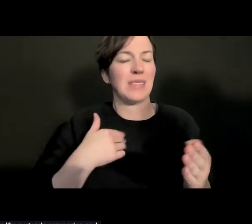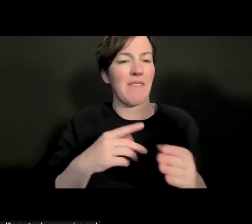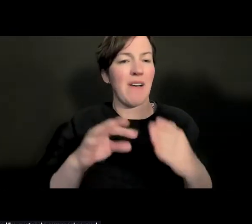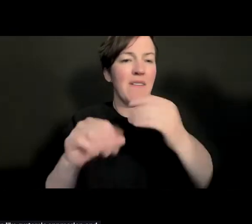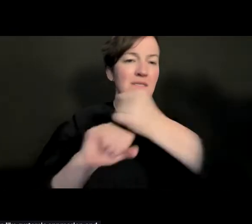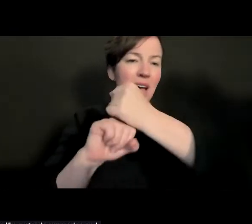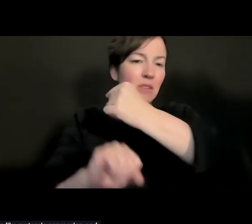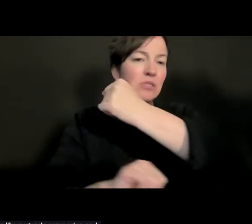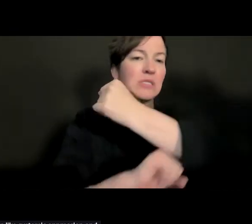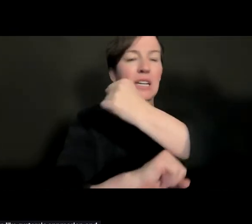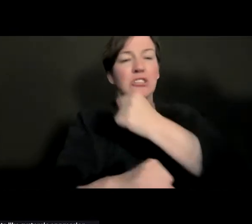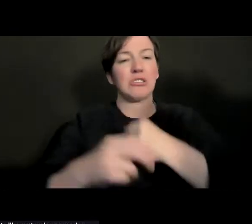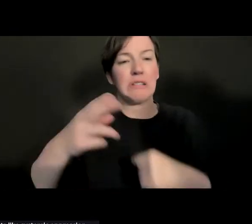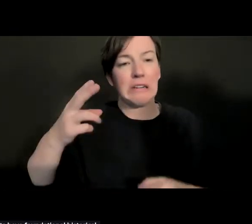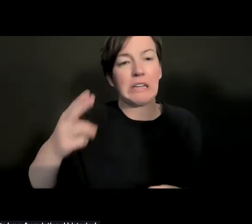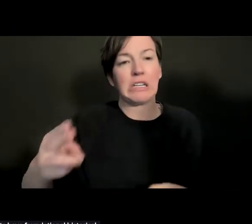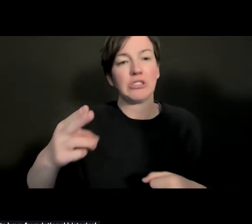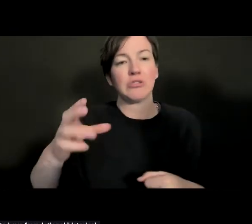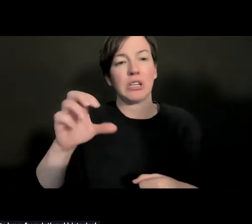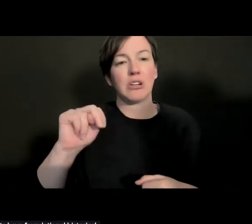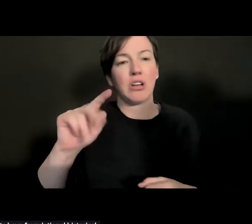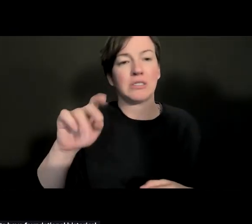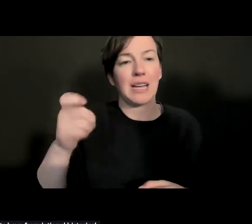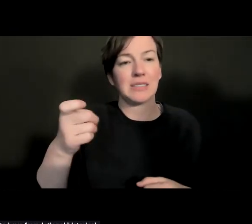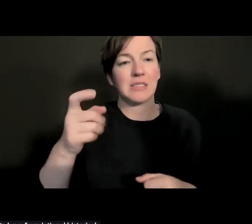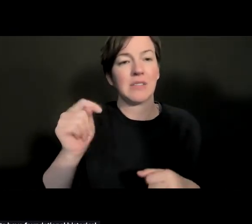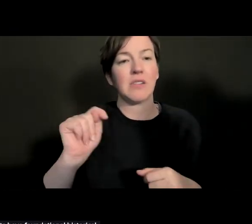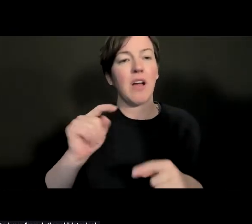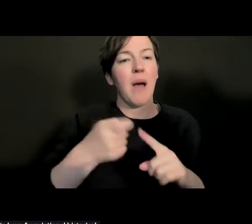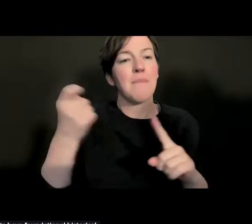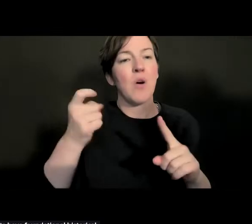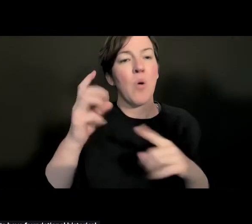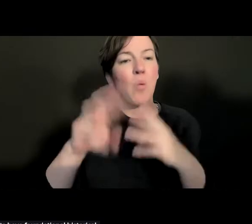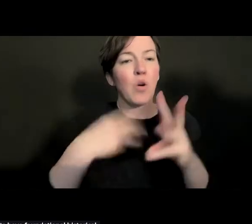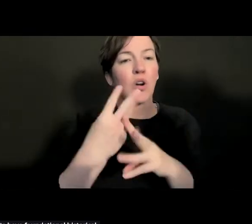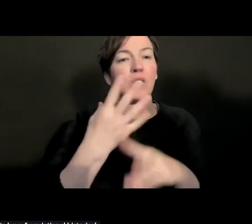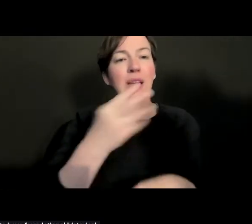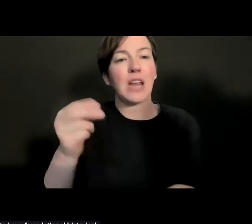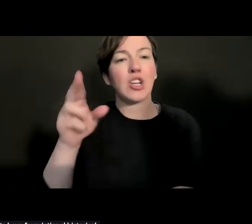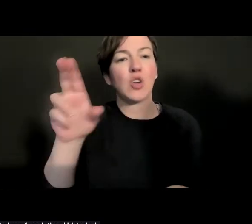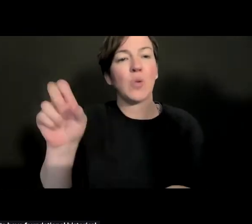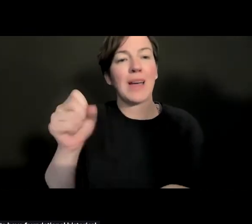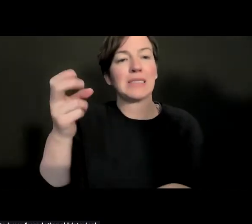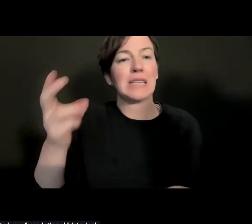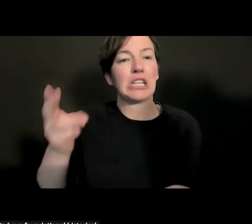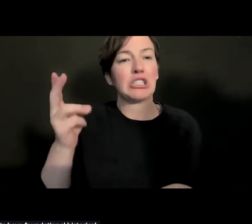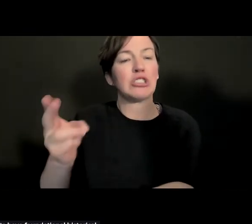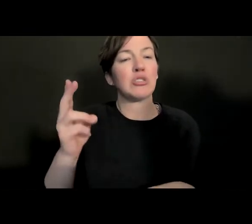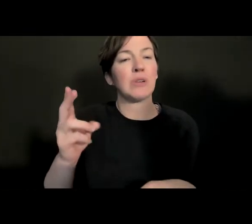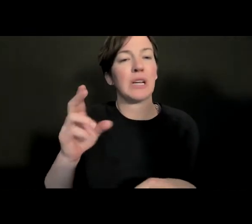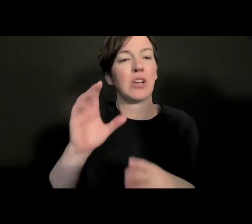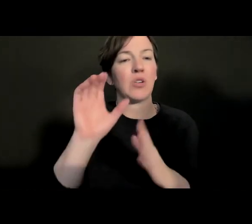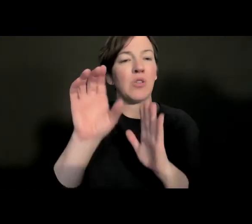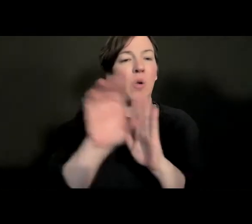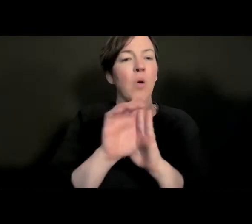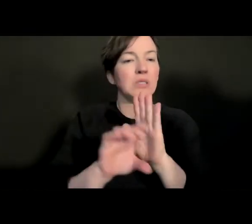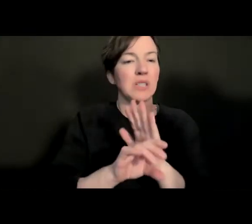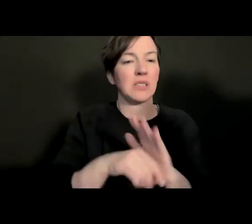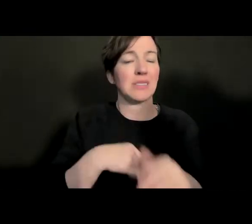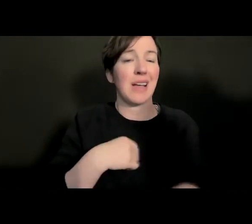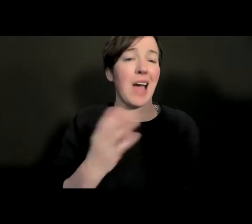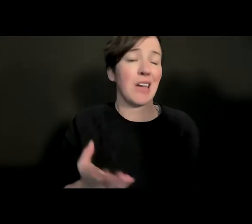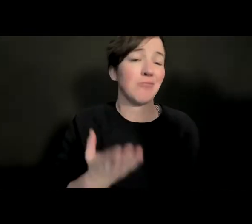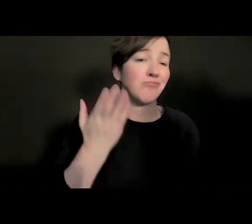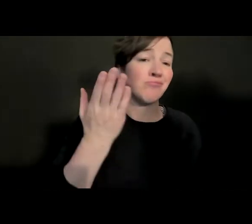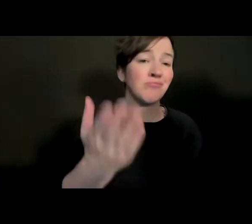historical context from world and U.S. history courses. I raised the possibility that framing